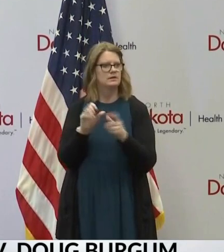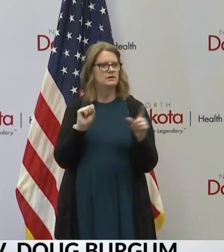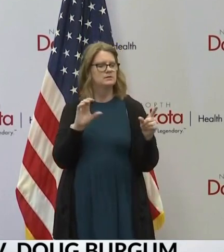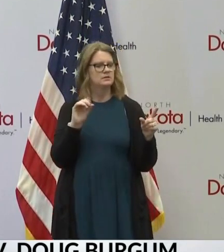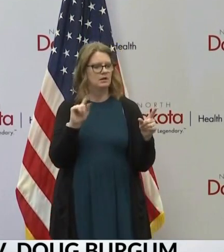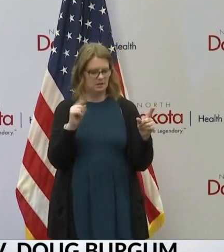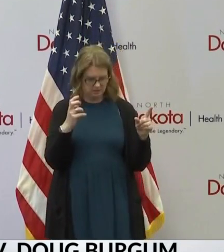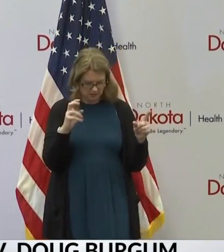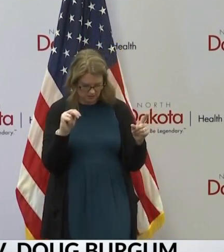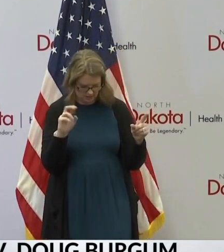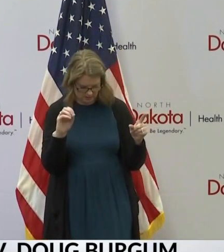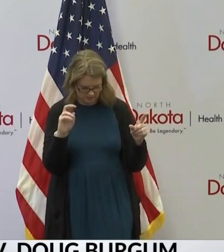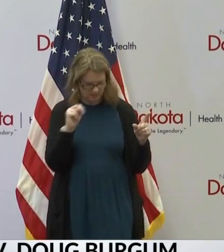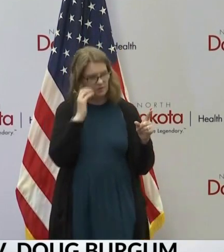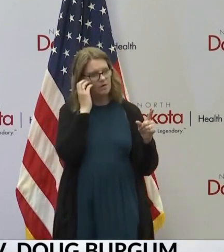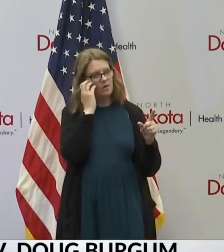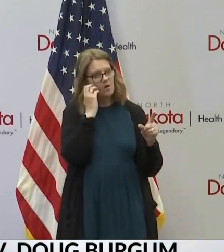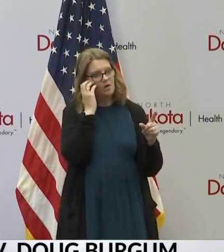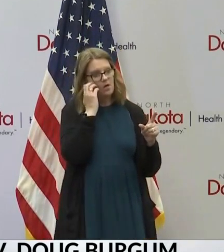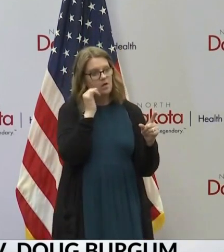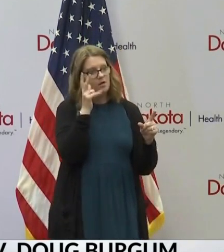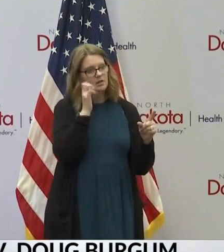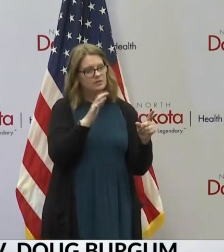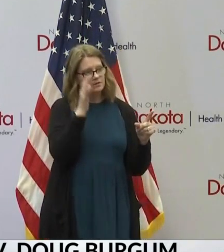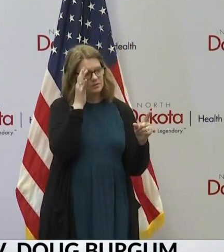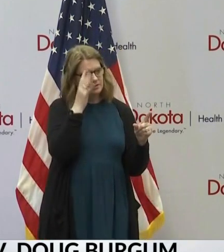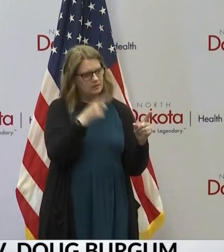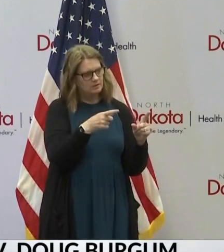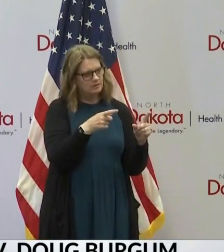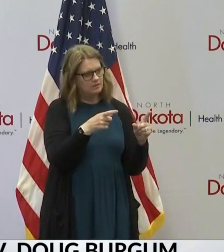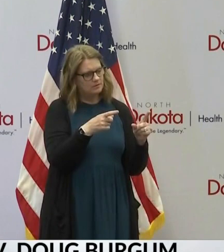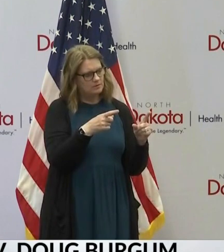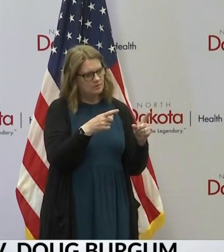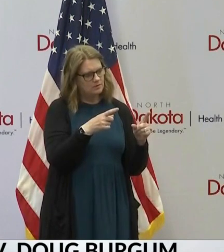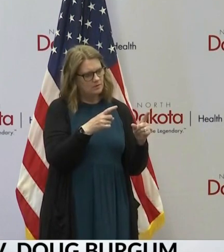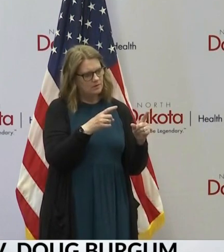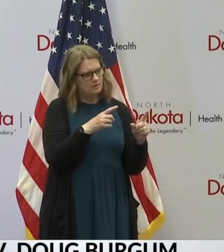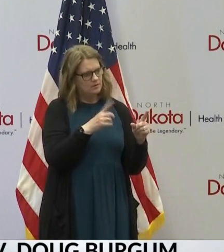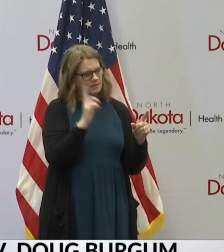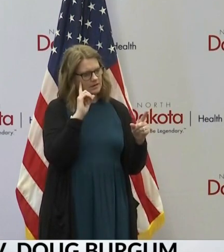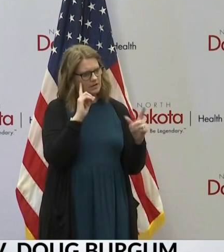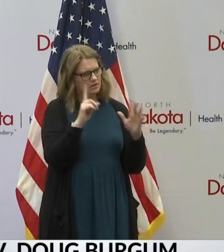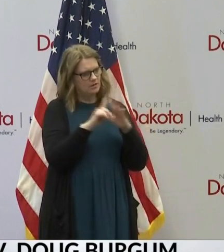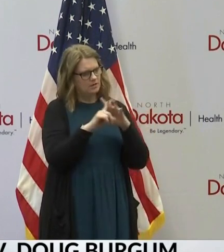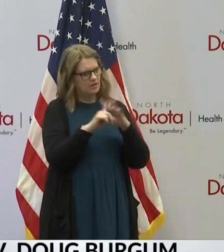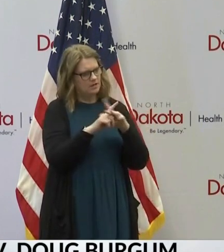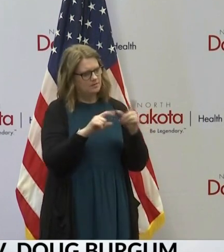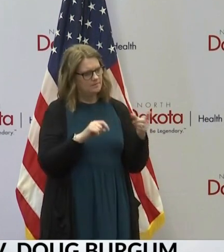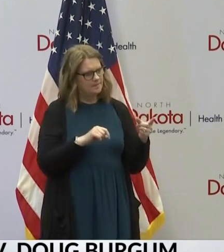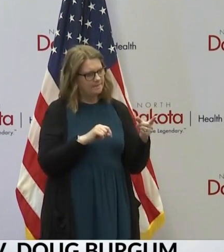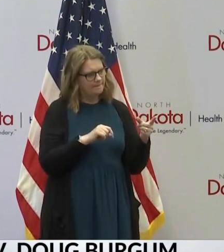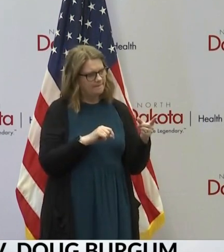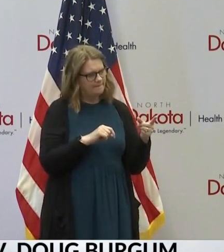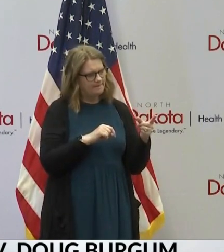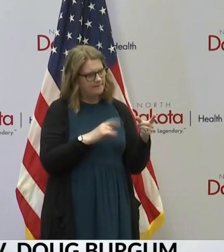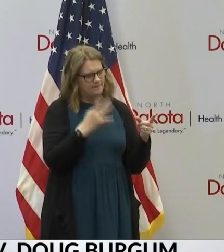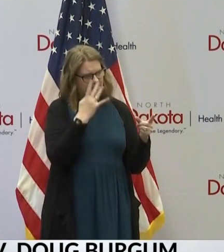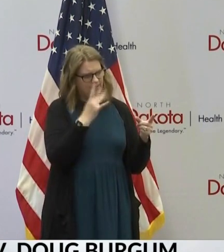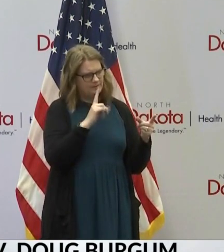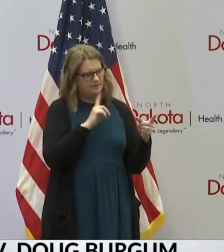Scott? It's a question from a listener. We asked what questions they had, and this is one we actually hear quite a bit, so I'm interested in your